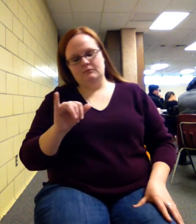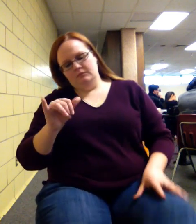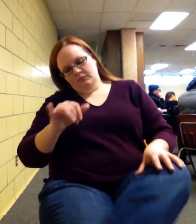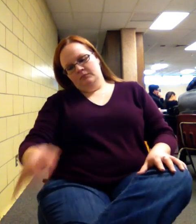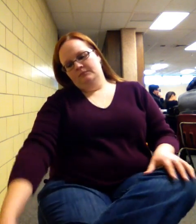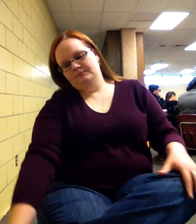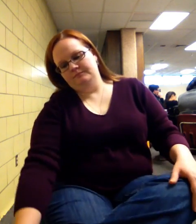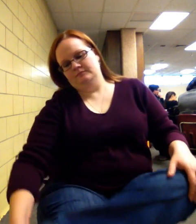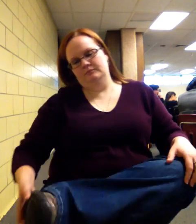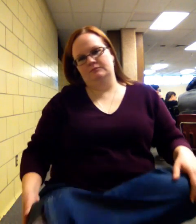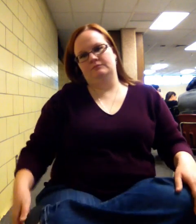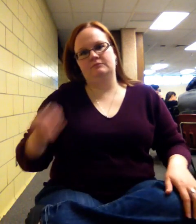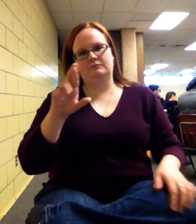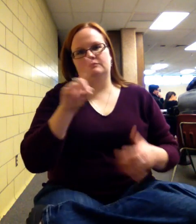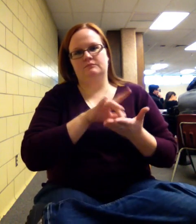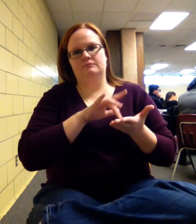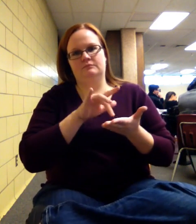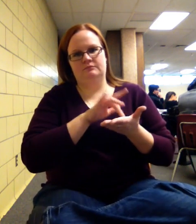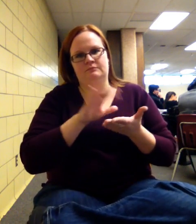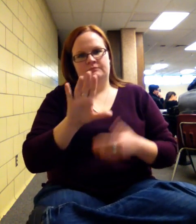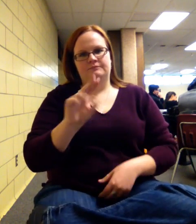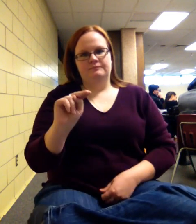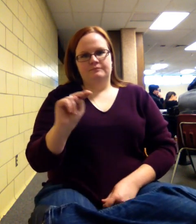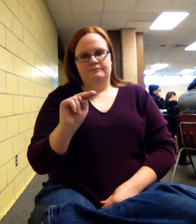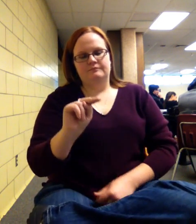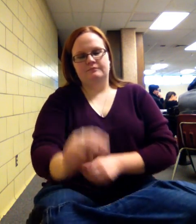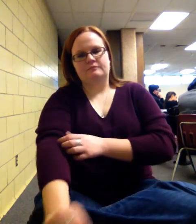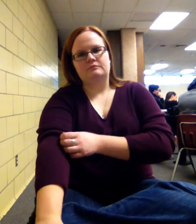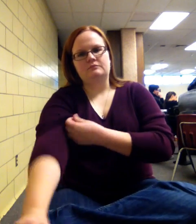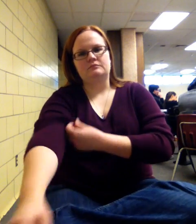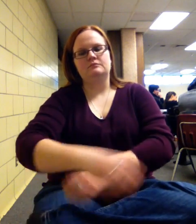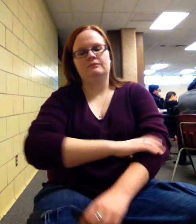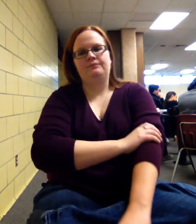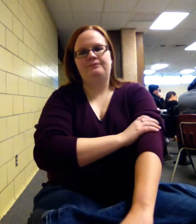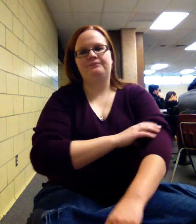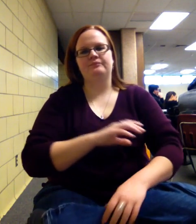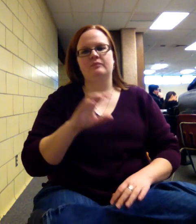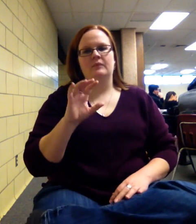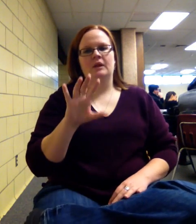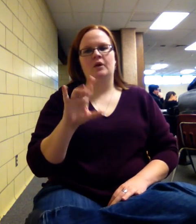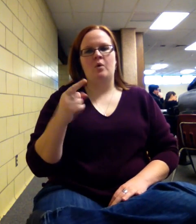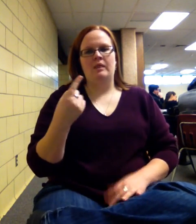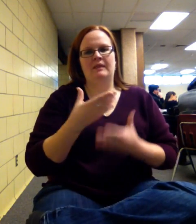you're computing your N, the only trick is to remember that you've got to show